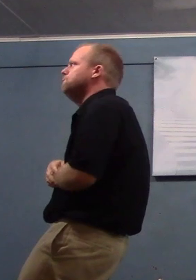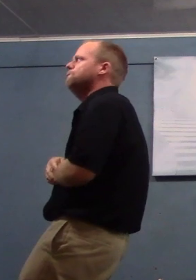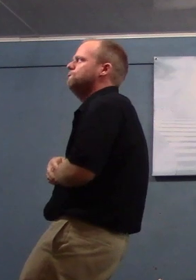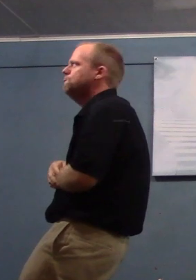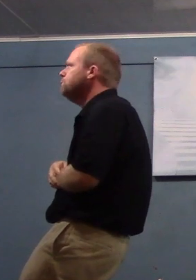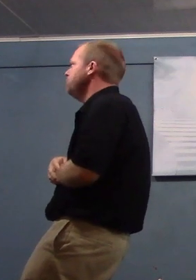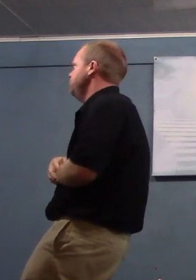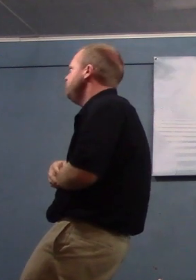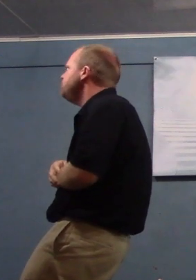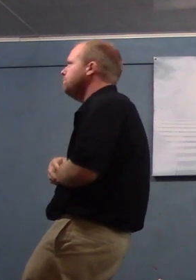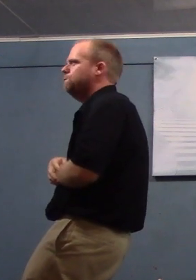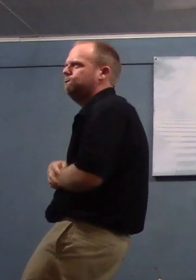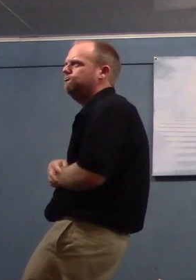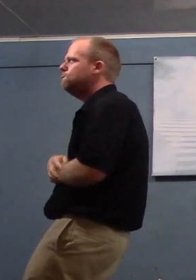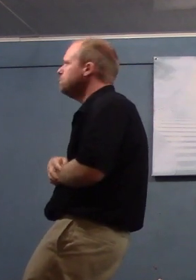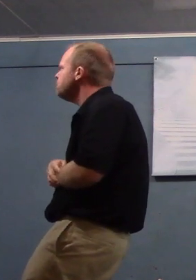listen to some music.